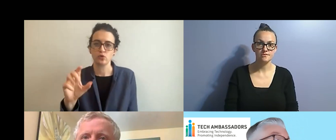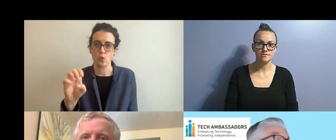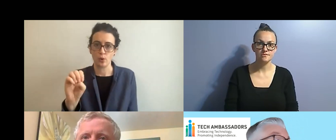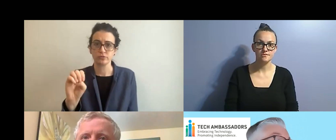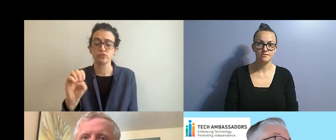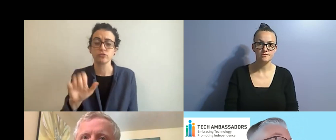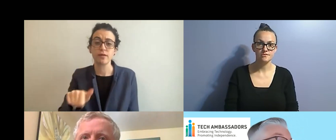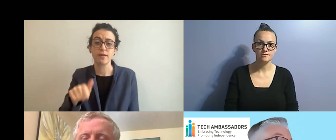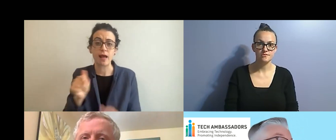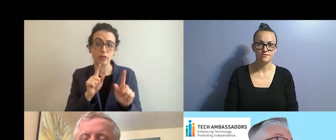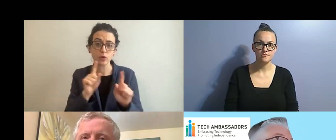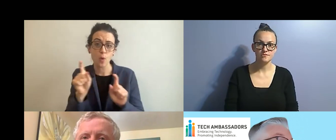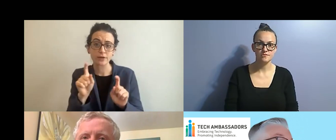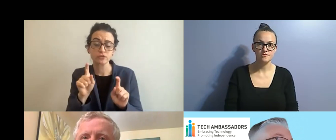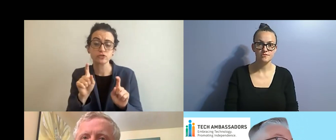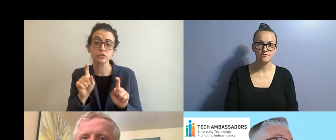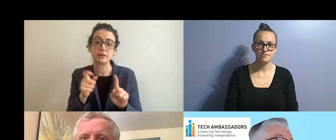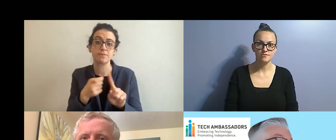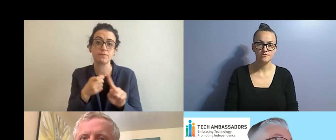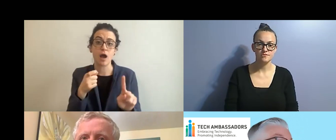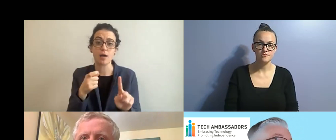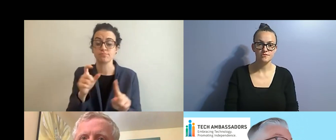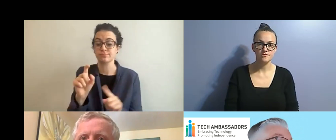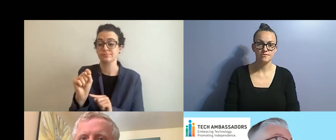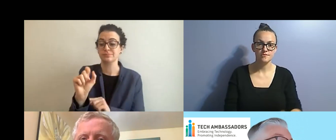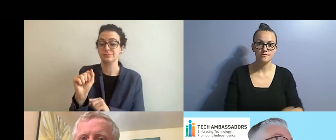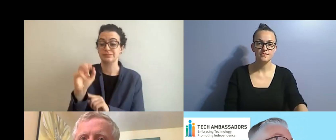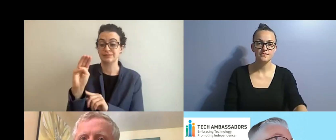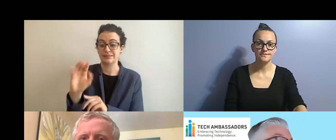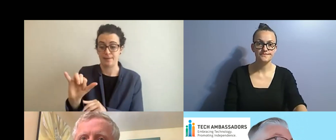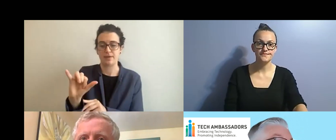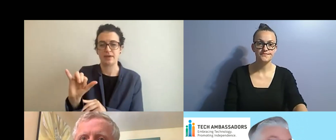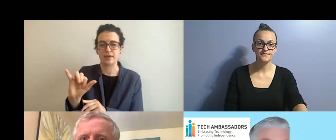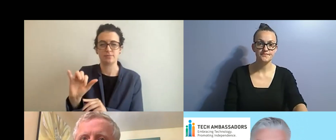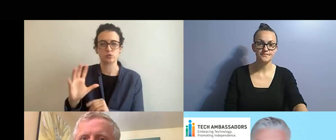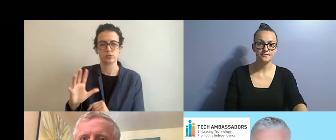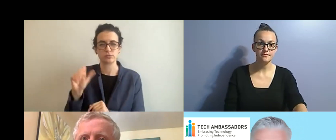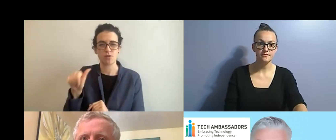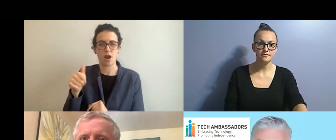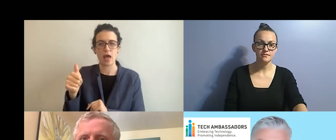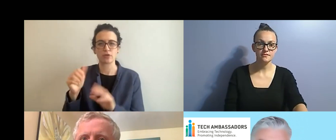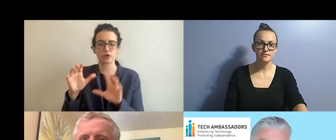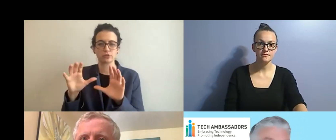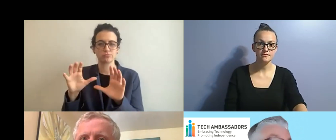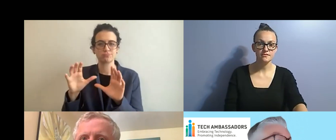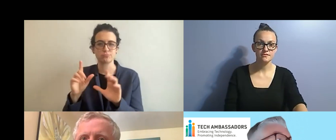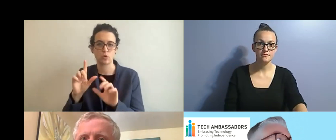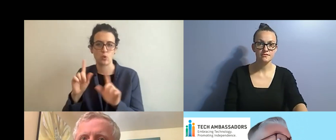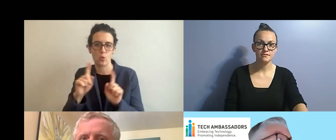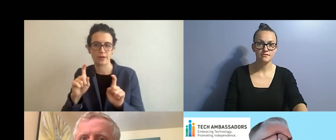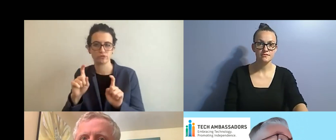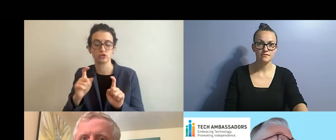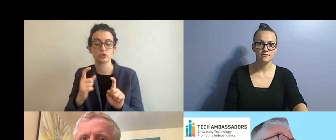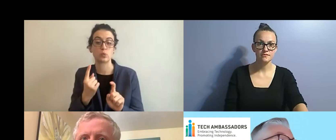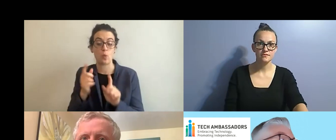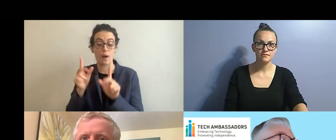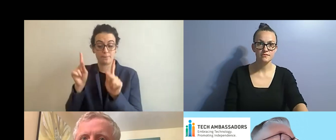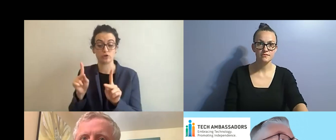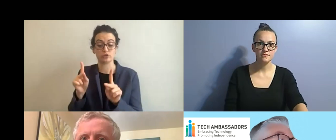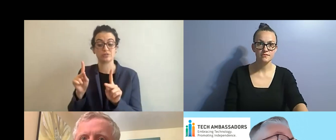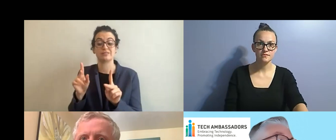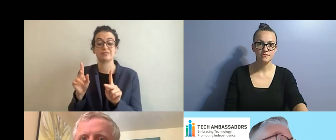event today from Tammy Eisenreich, who is a family member of an